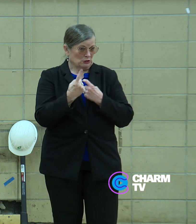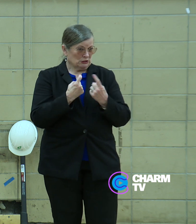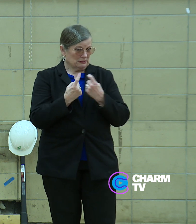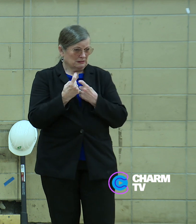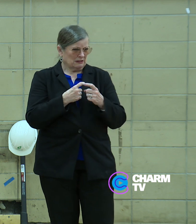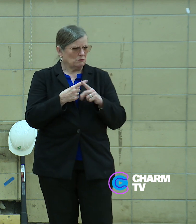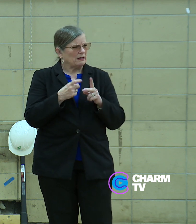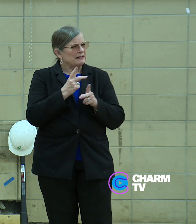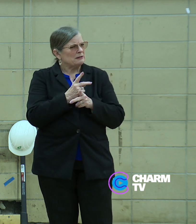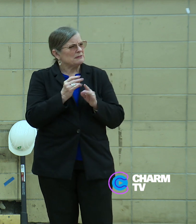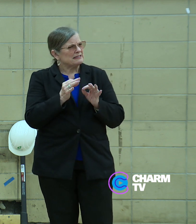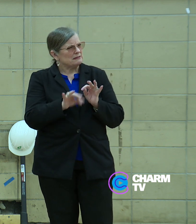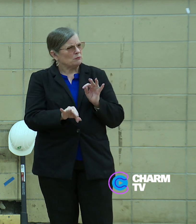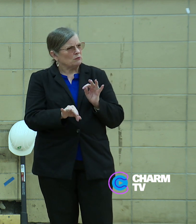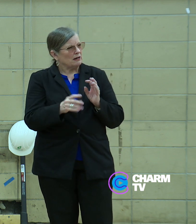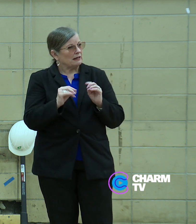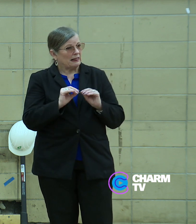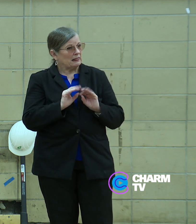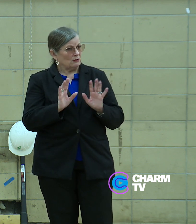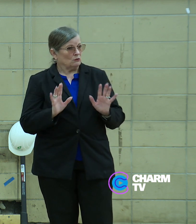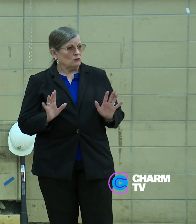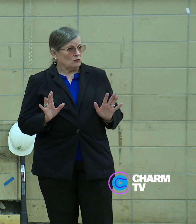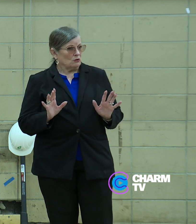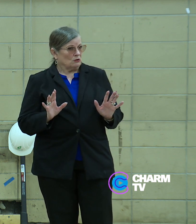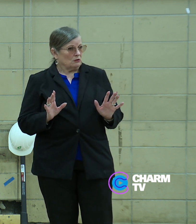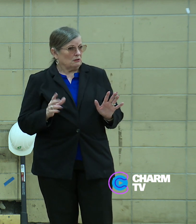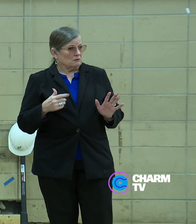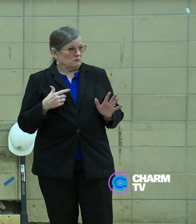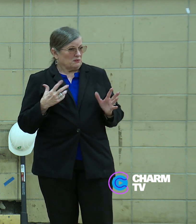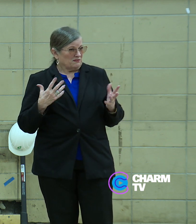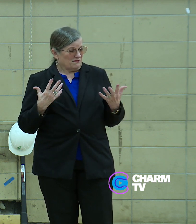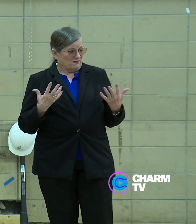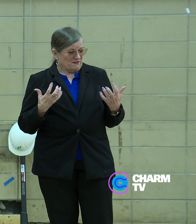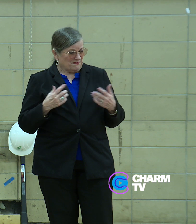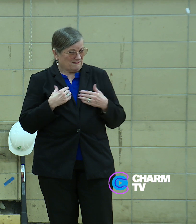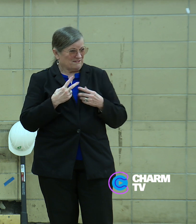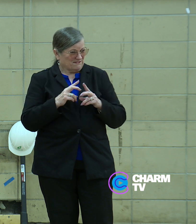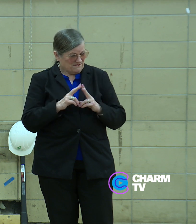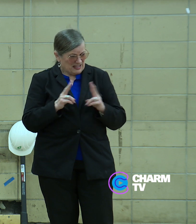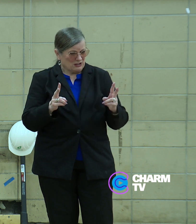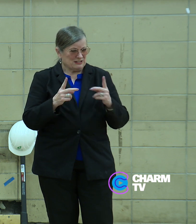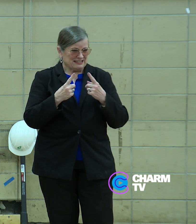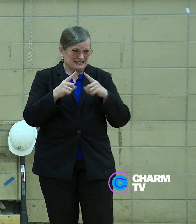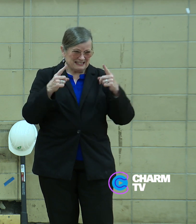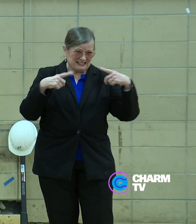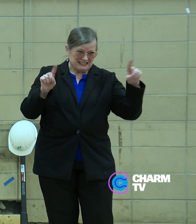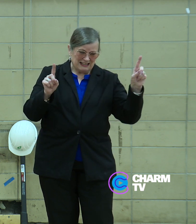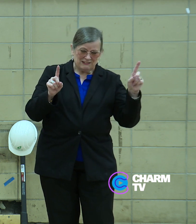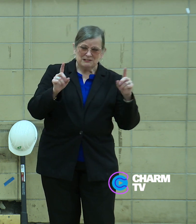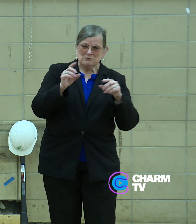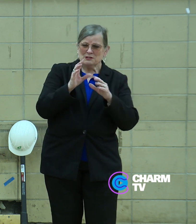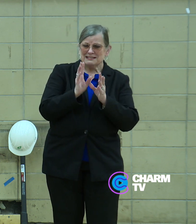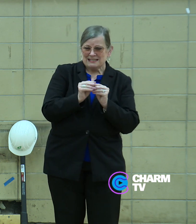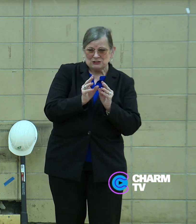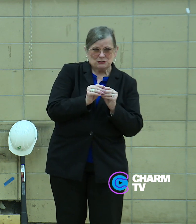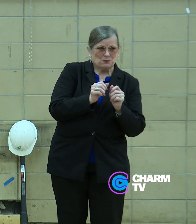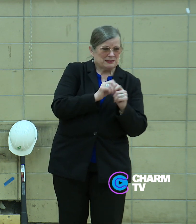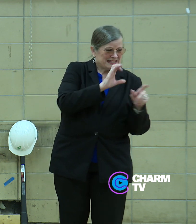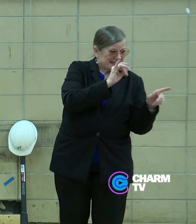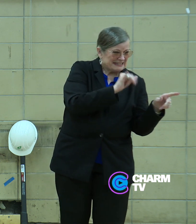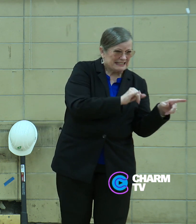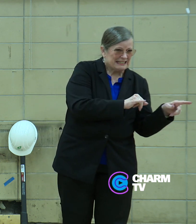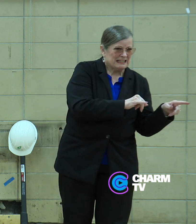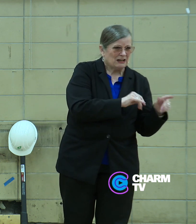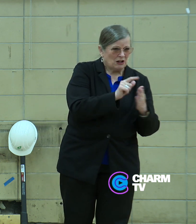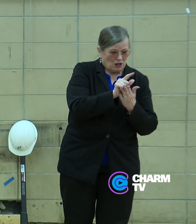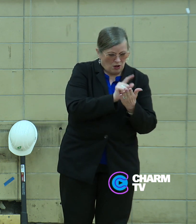very clear about this. We had a very successful session. We did that as a city, we did. We know folks, we had laws that are